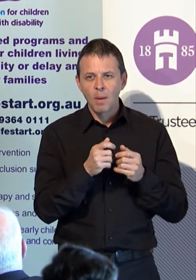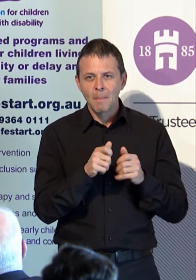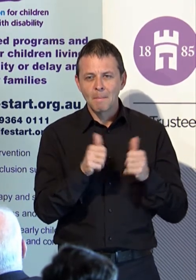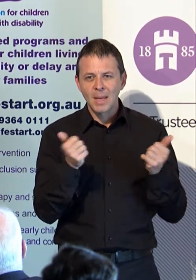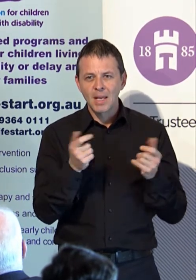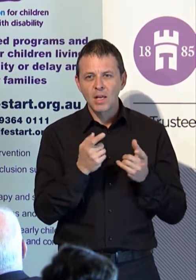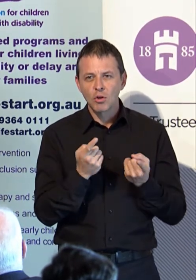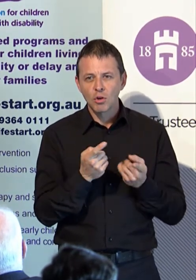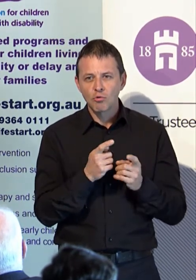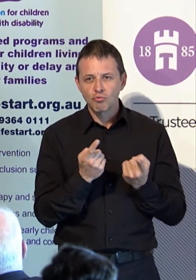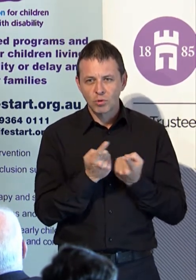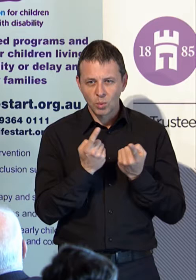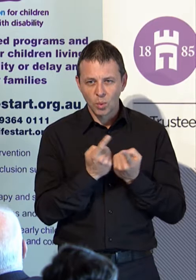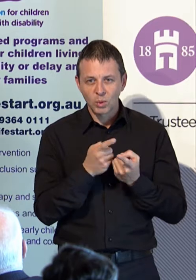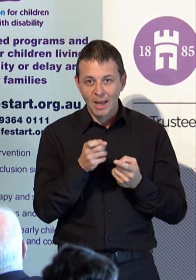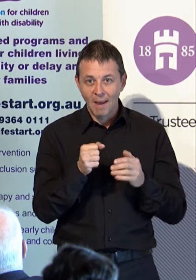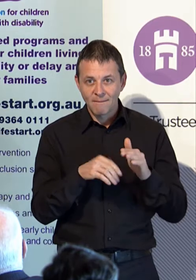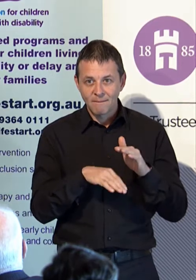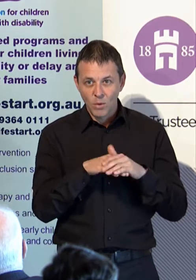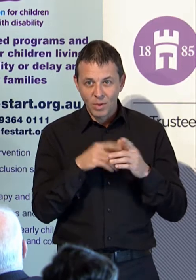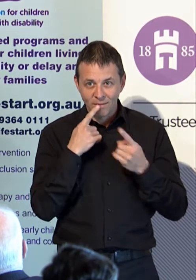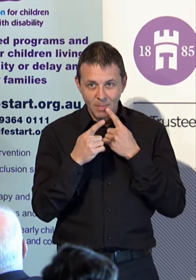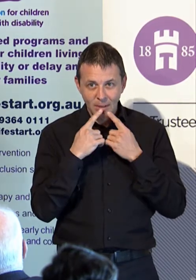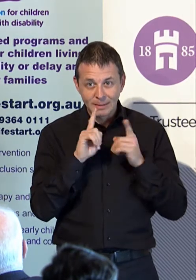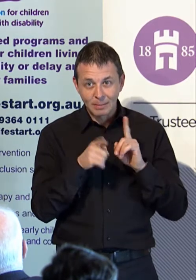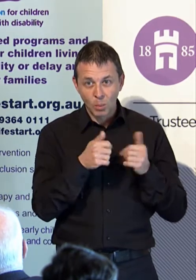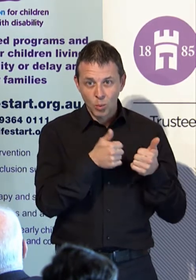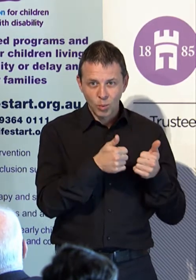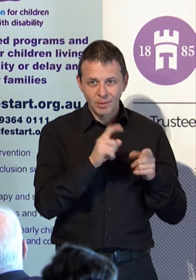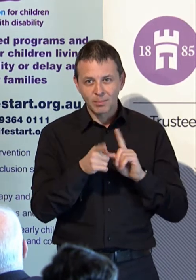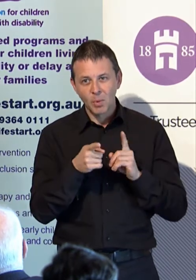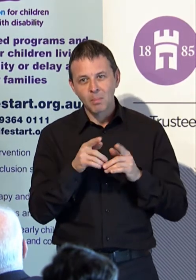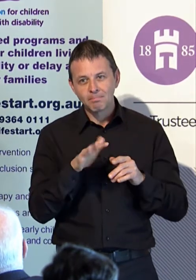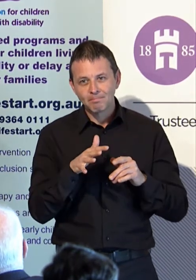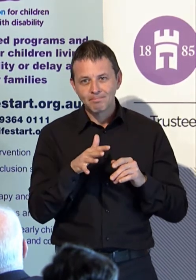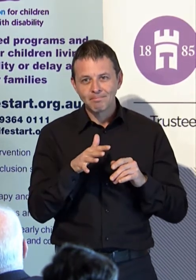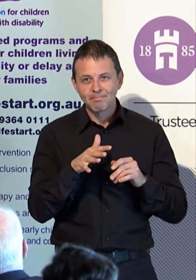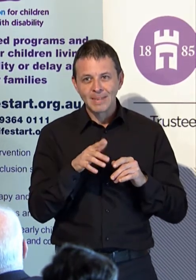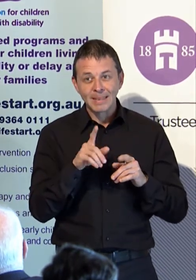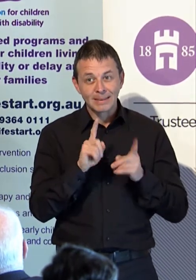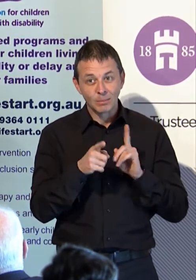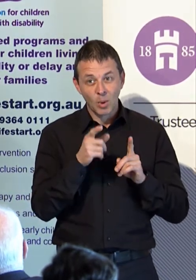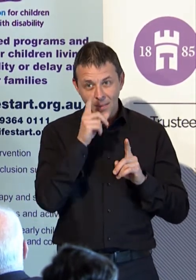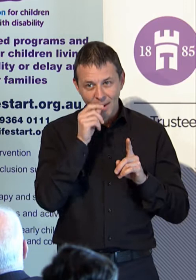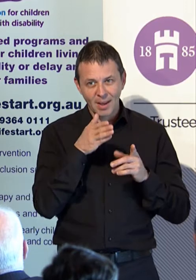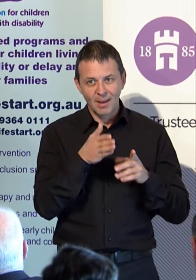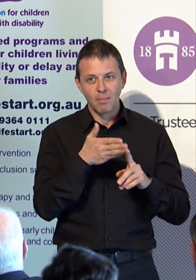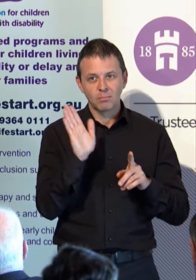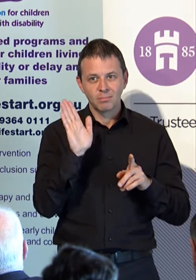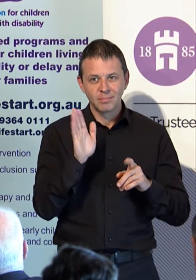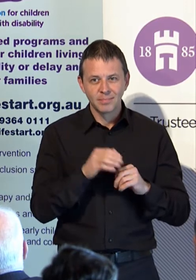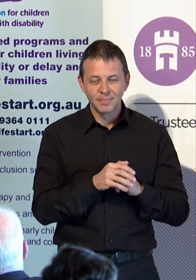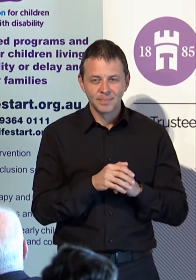of a lot of information, good, not so good, and sometimes actually quite misleading. So